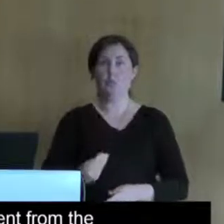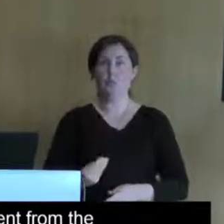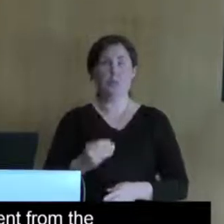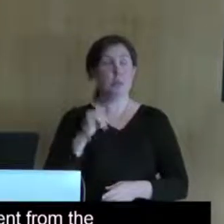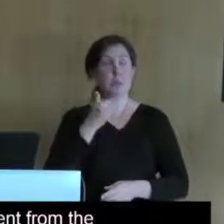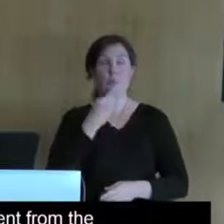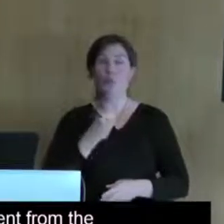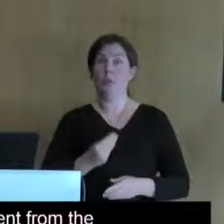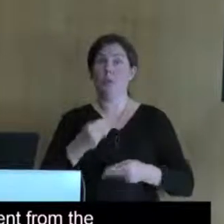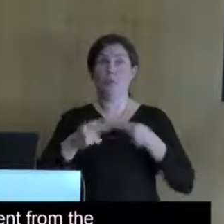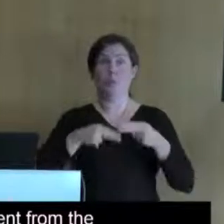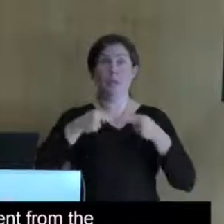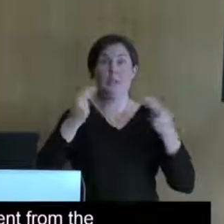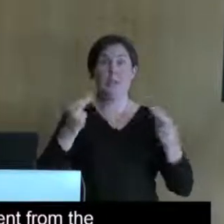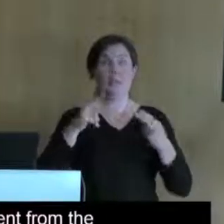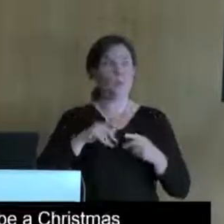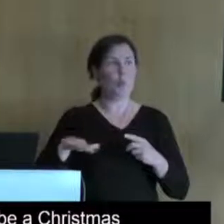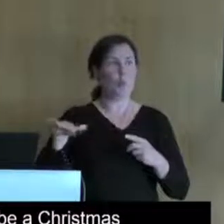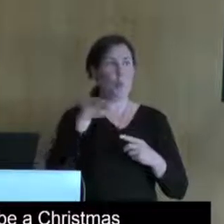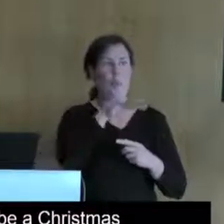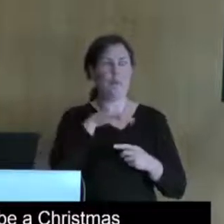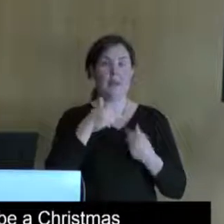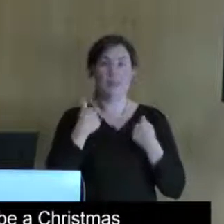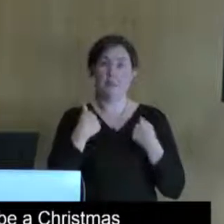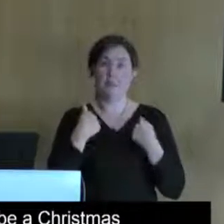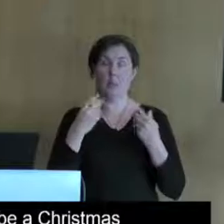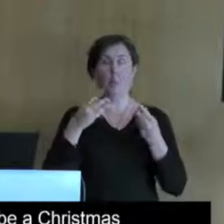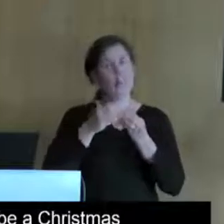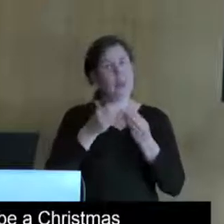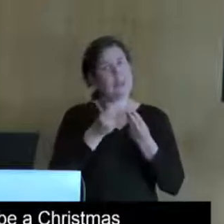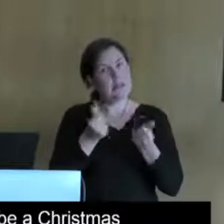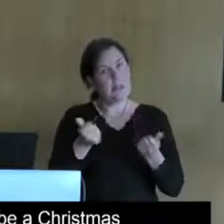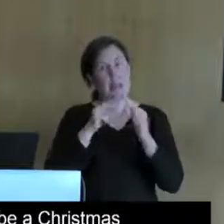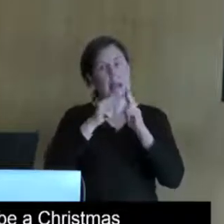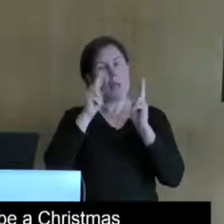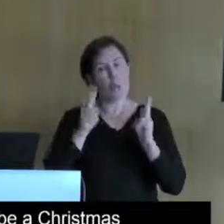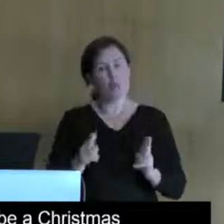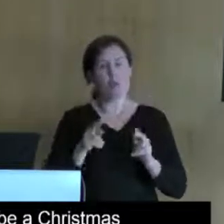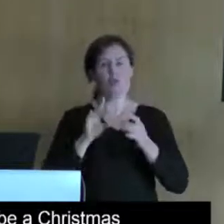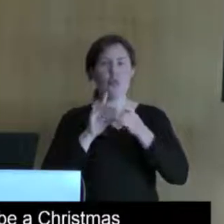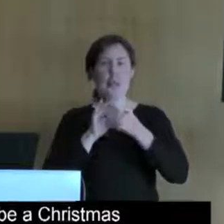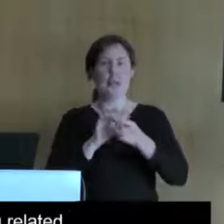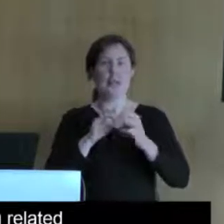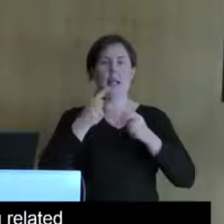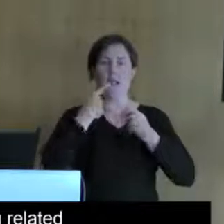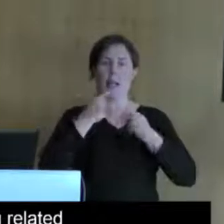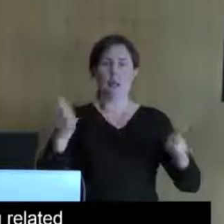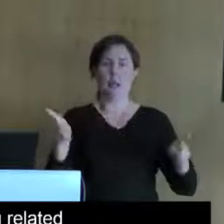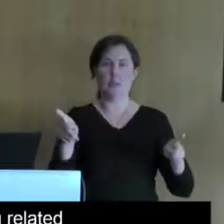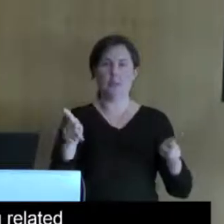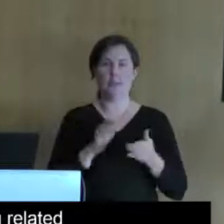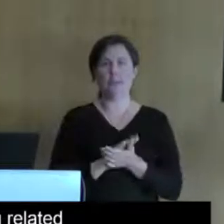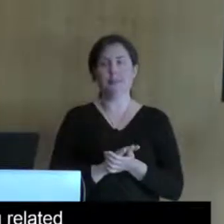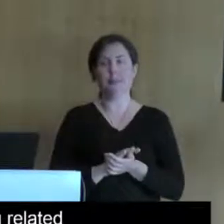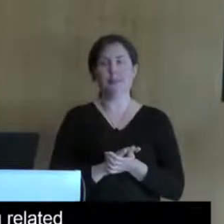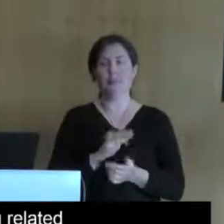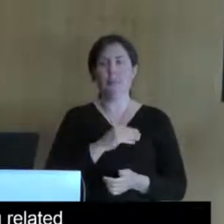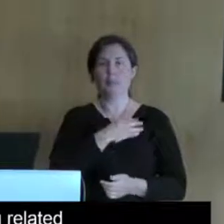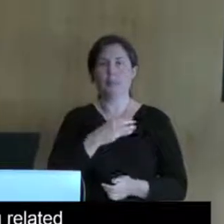Victorian Housing Register. But we understand there will be an announcement from the